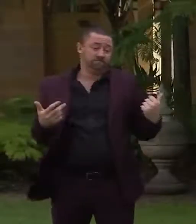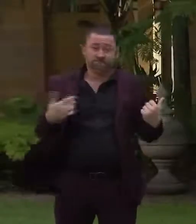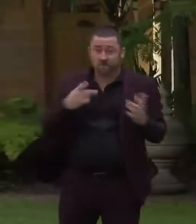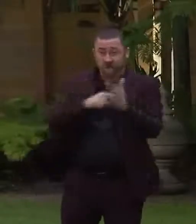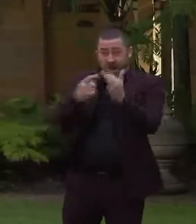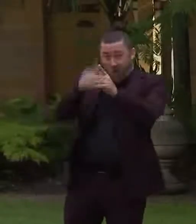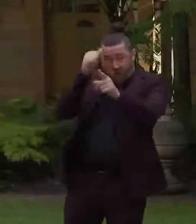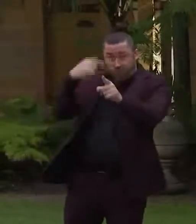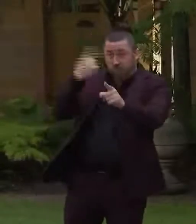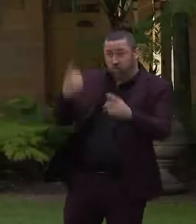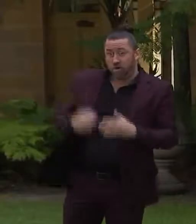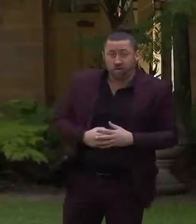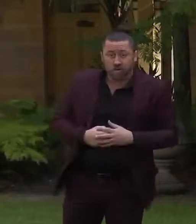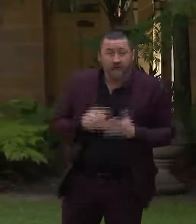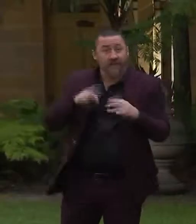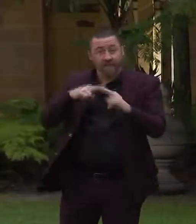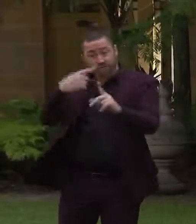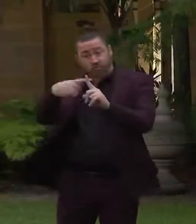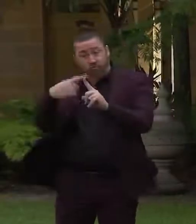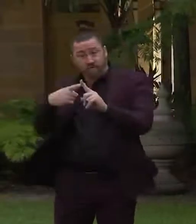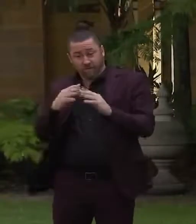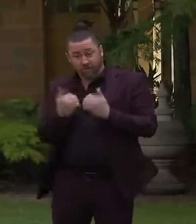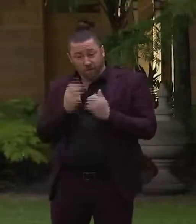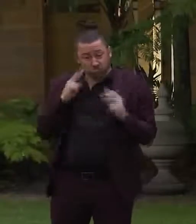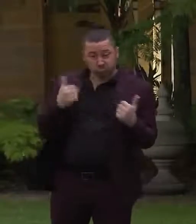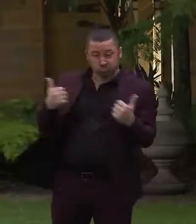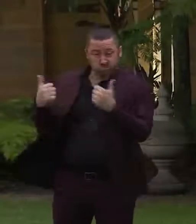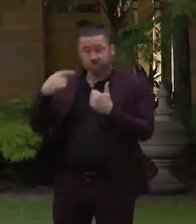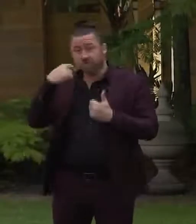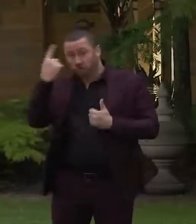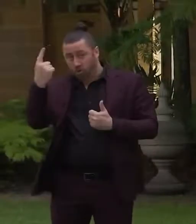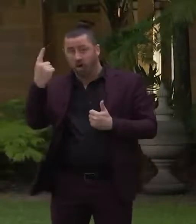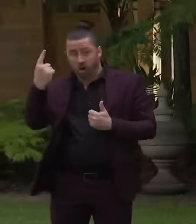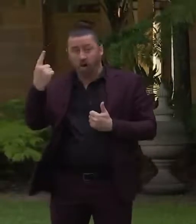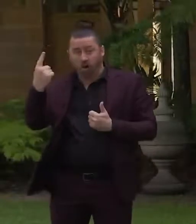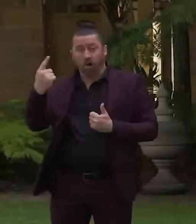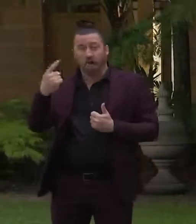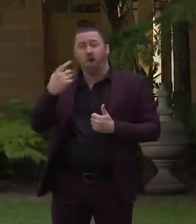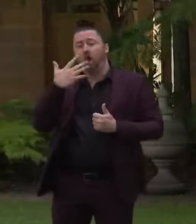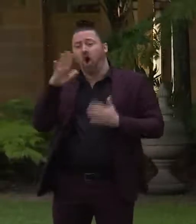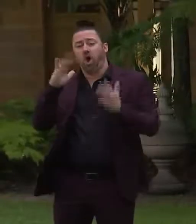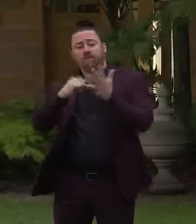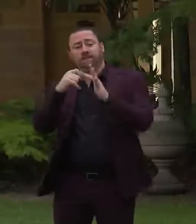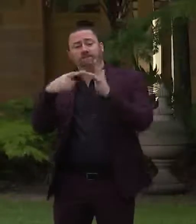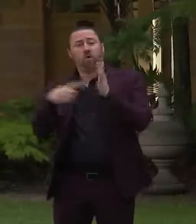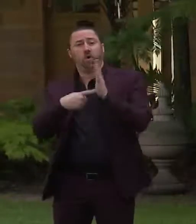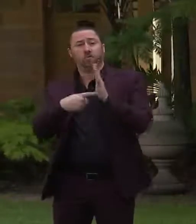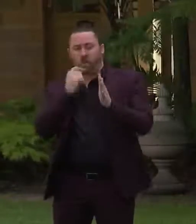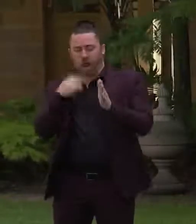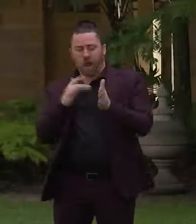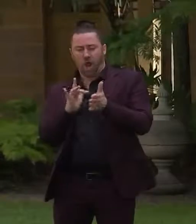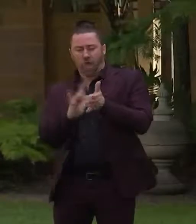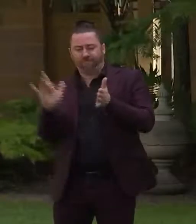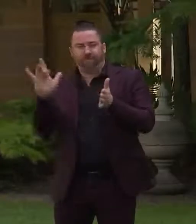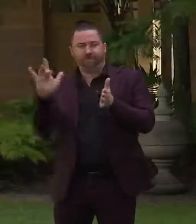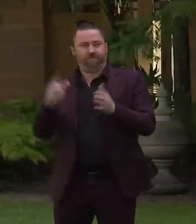tomorrow, but if it's encouraging news tomorrow, we will be lifting the hotspot for Greater Brisbane.